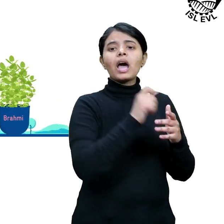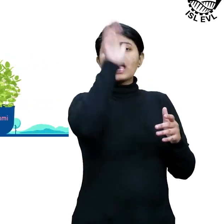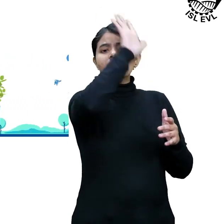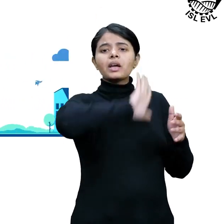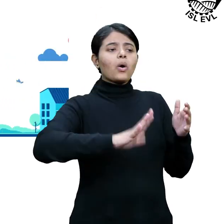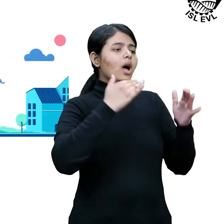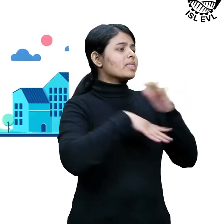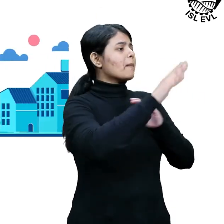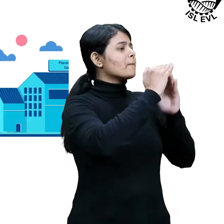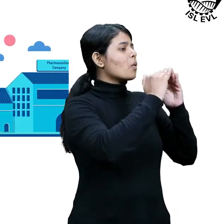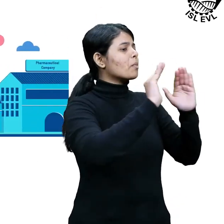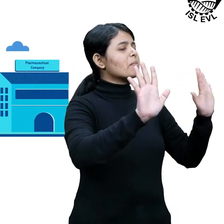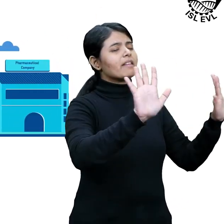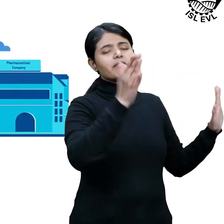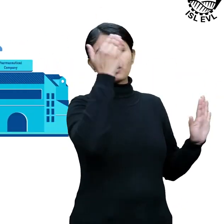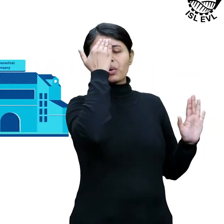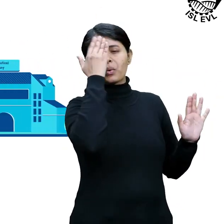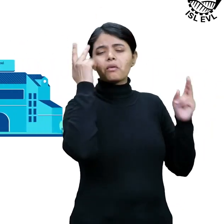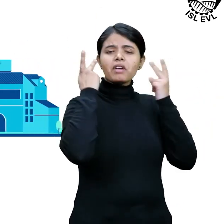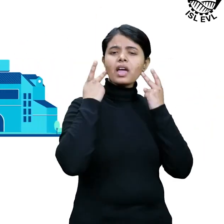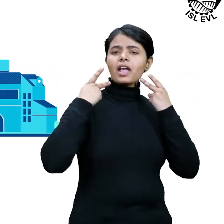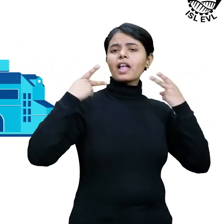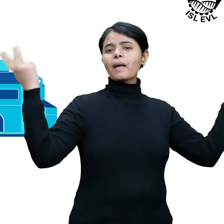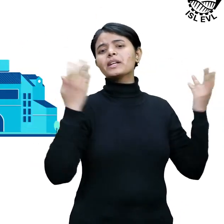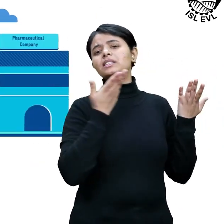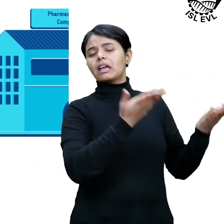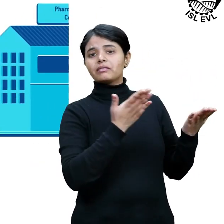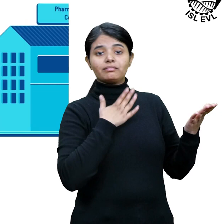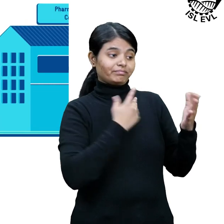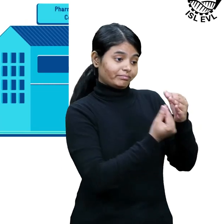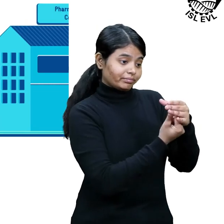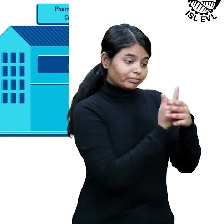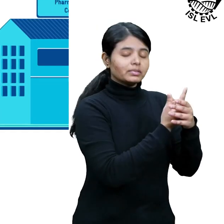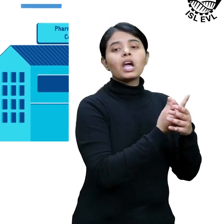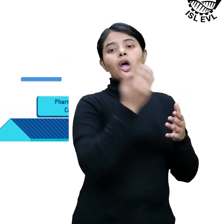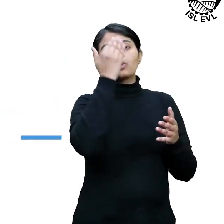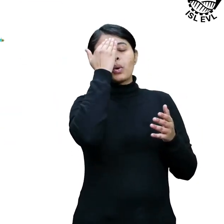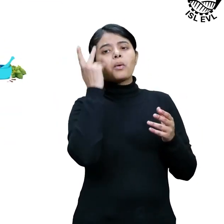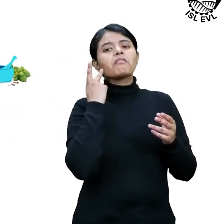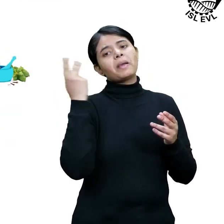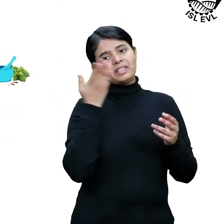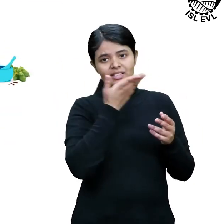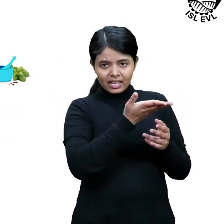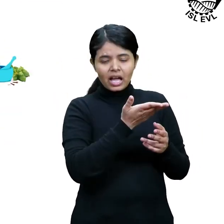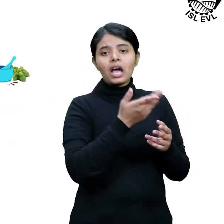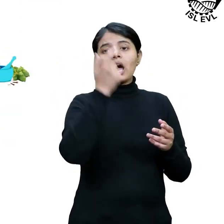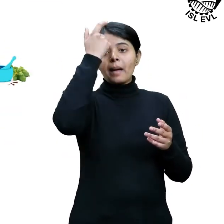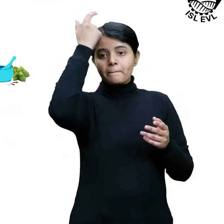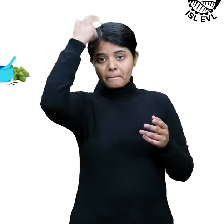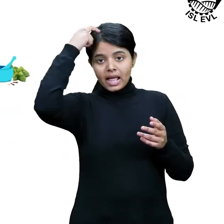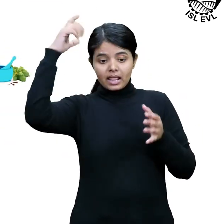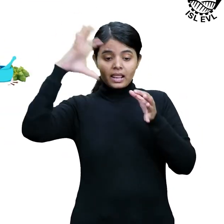based on the Brahmi herb, one that we have all seen in our backyards. Brahmi is a household name in